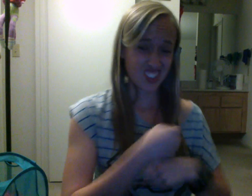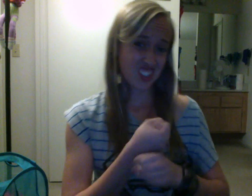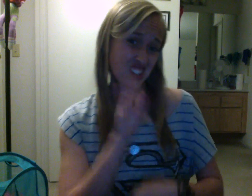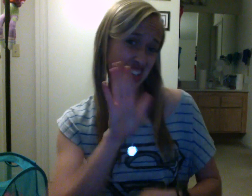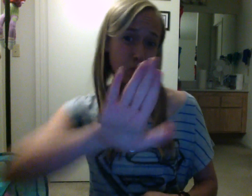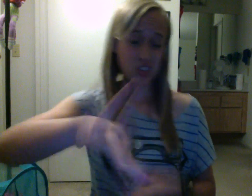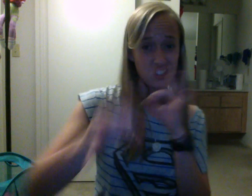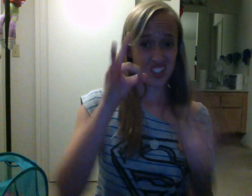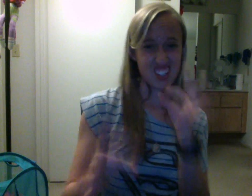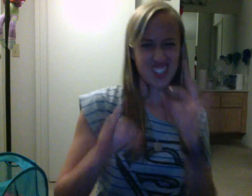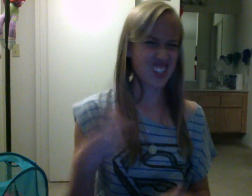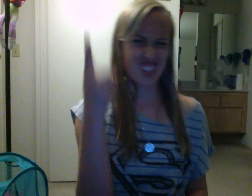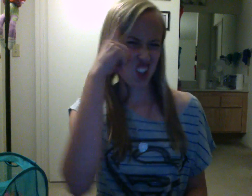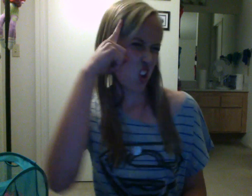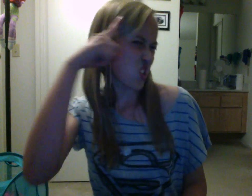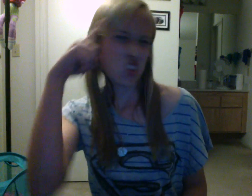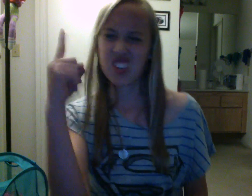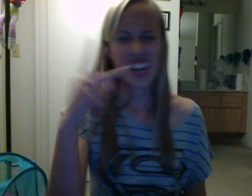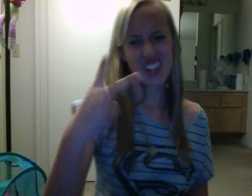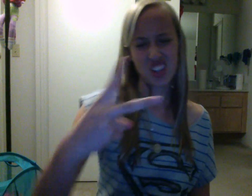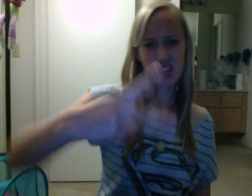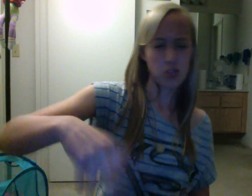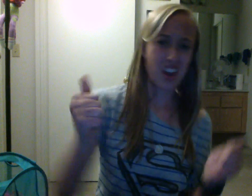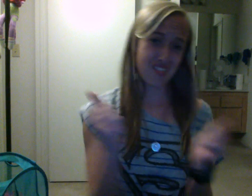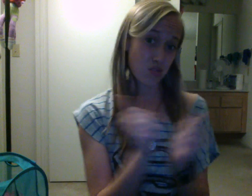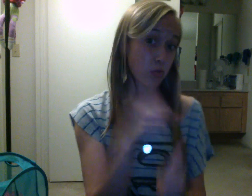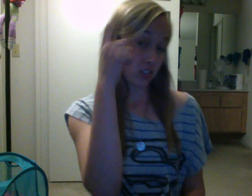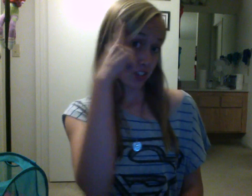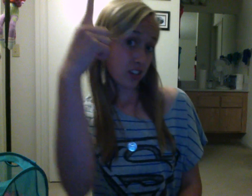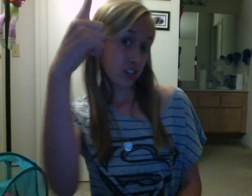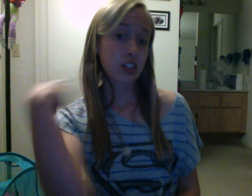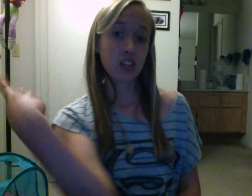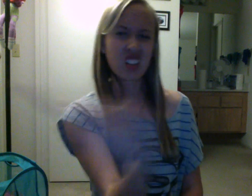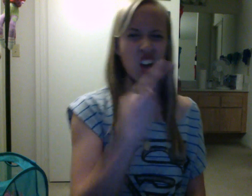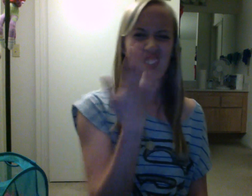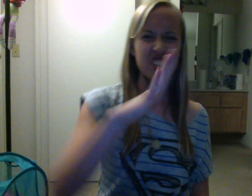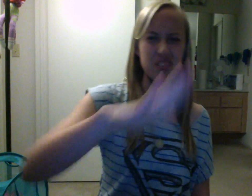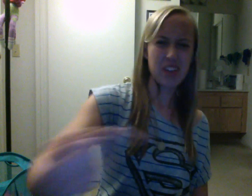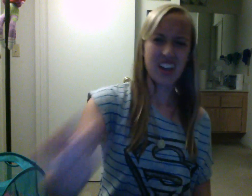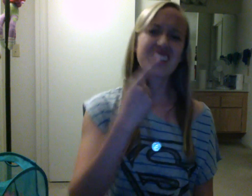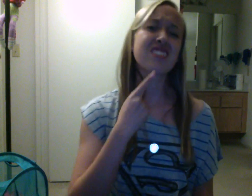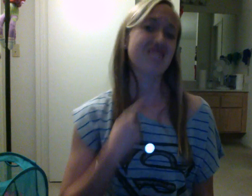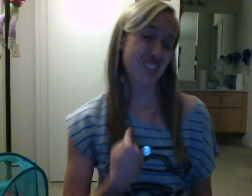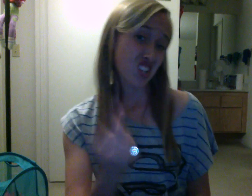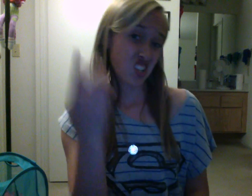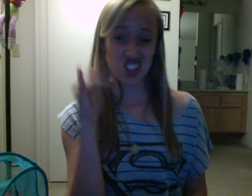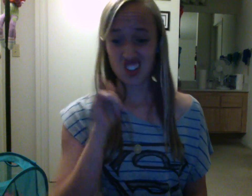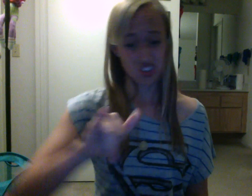Make your decision Don't you dare think twice With your instincts along with some better advice This didn't turn